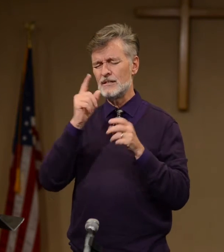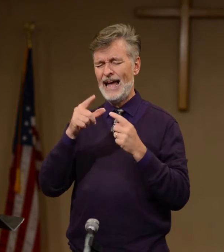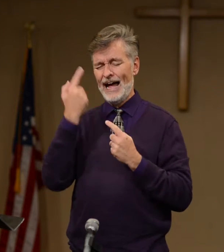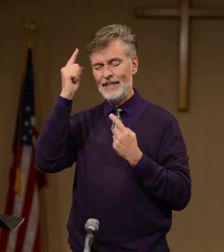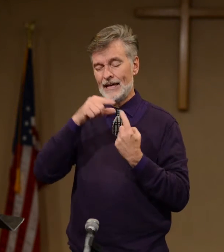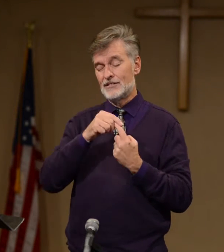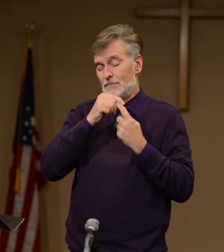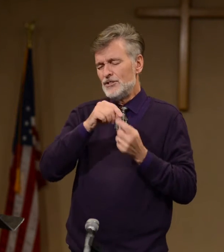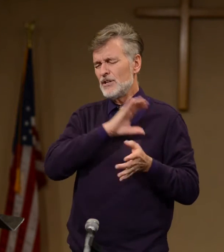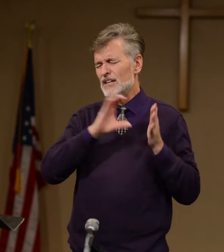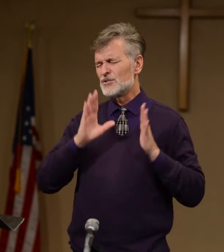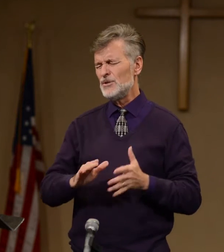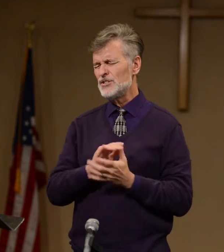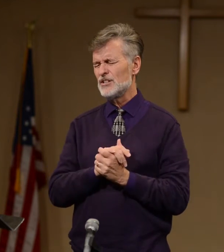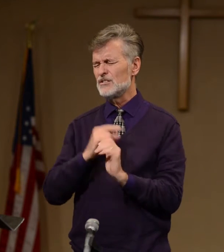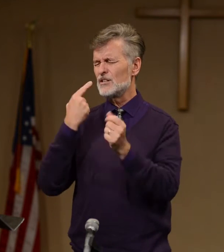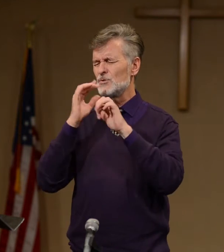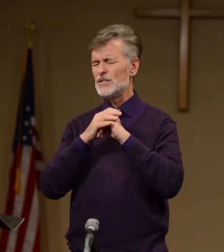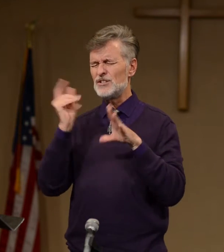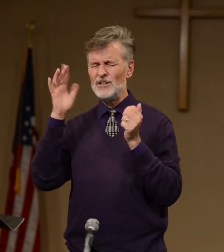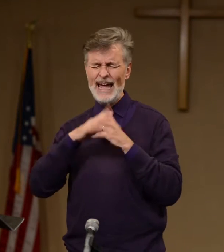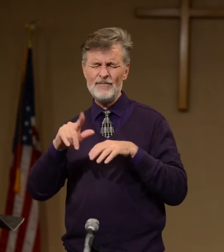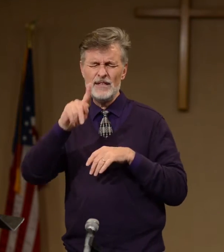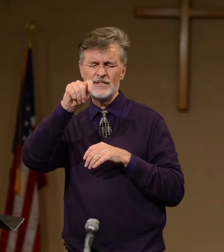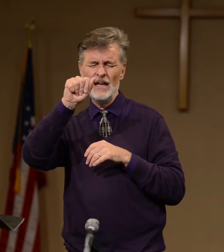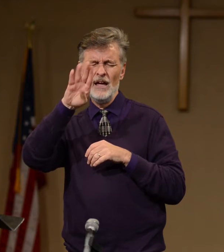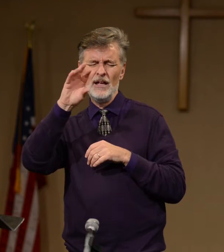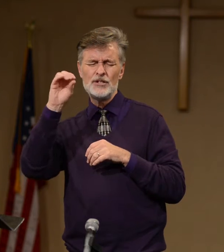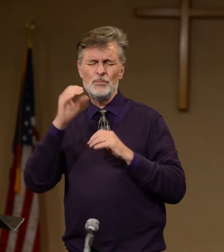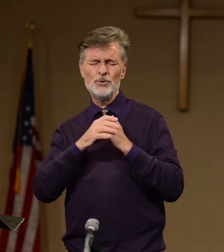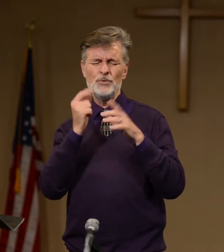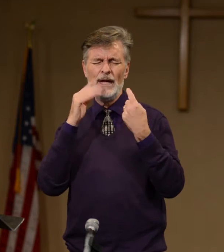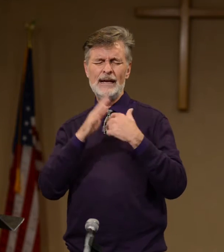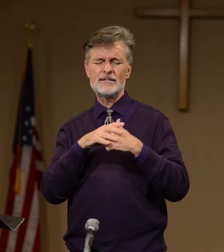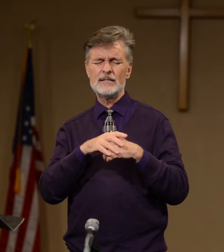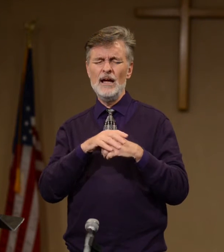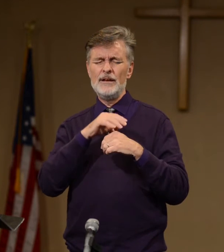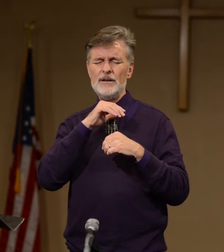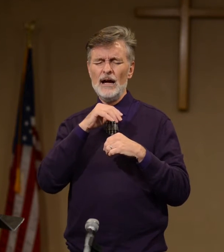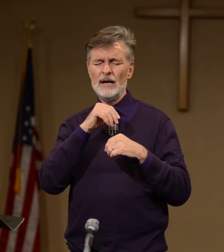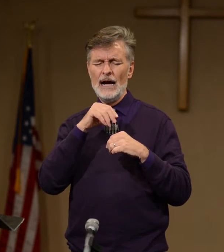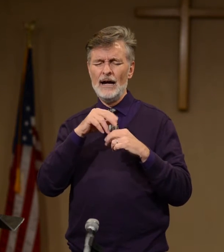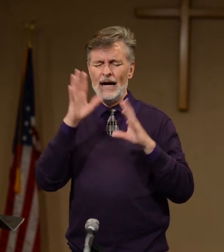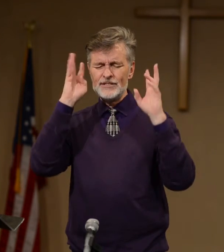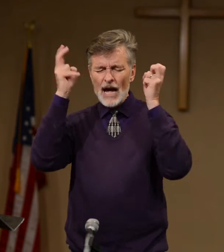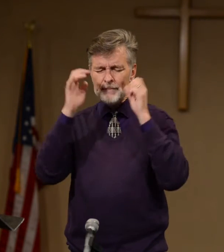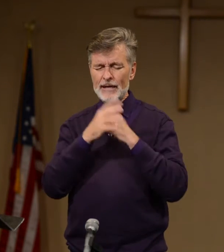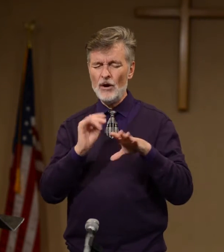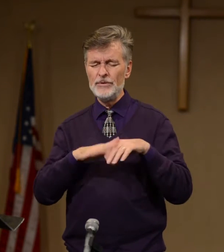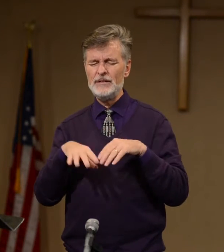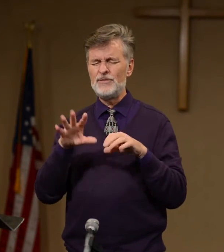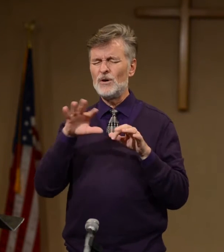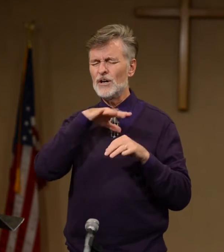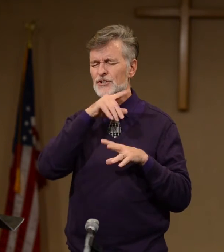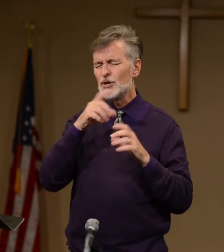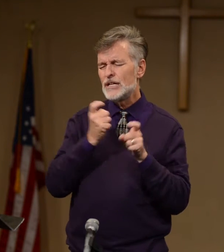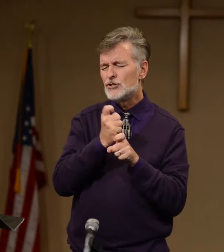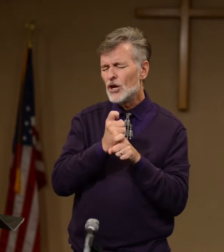I think especially as Christians, because we still have this taboo that it's a topic only for dirty